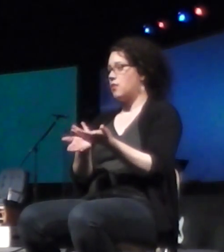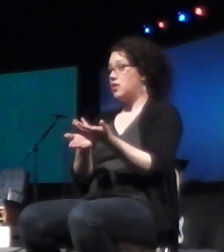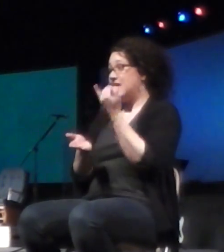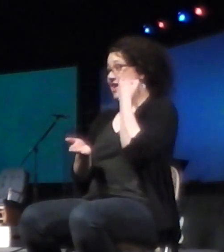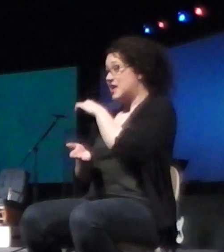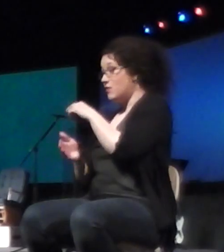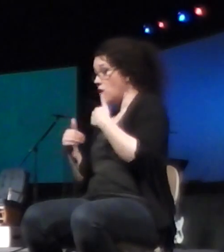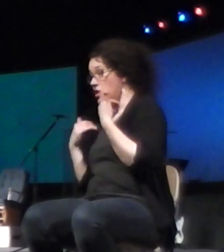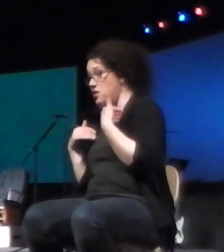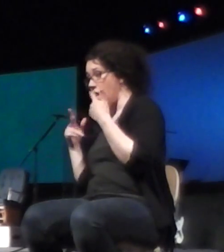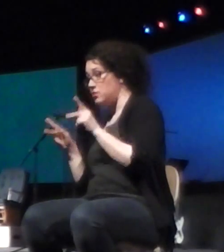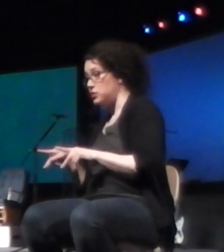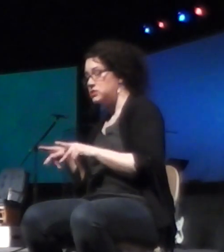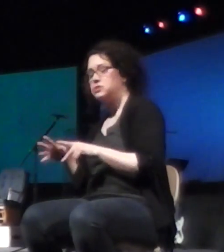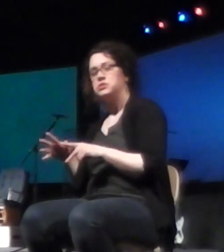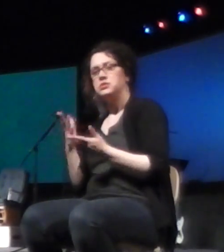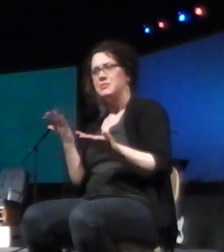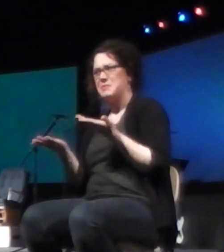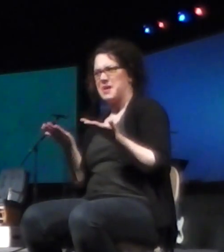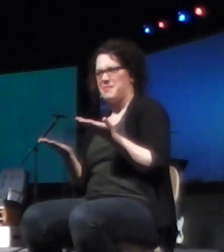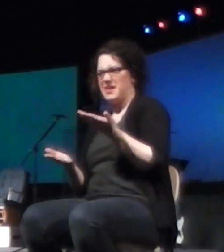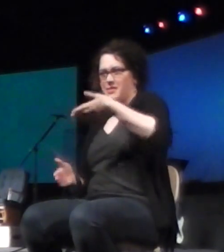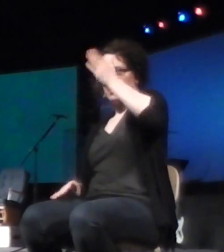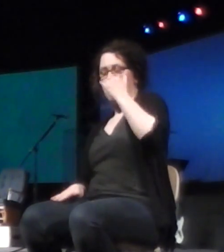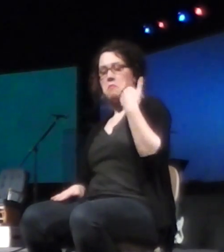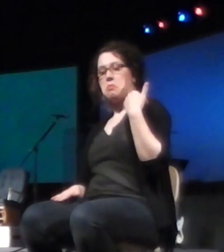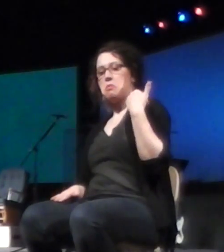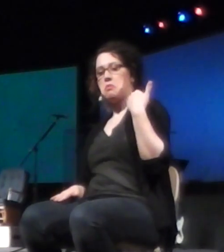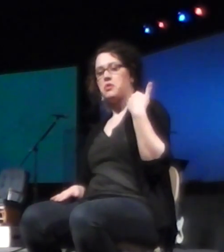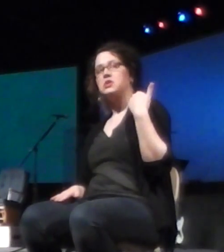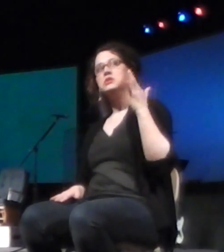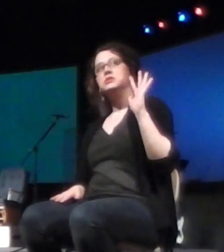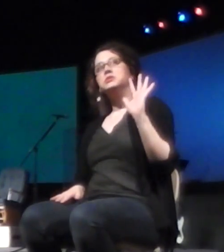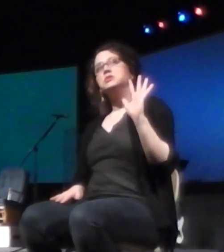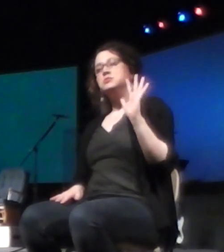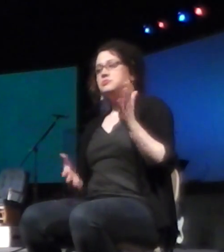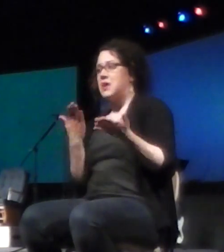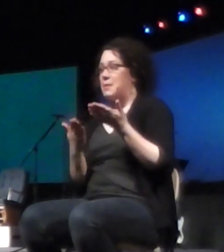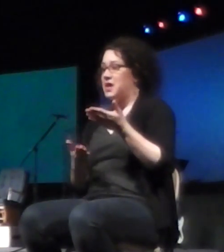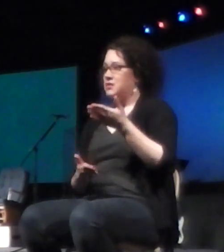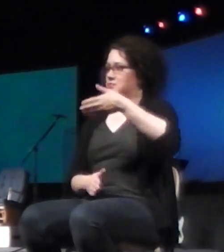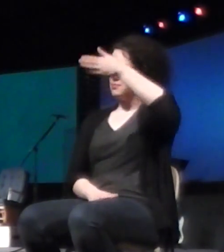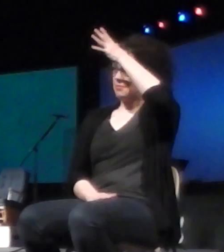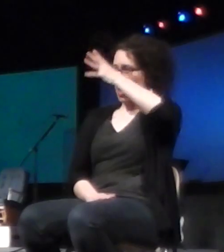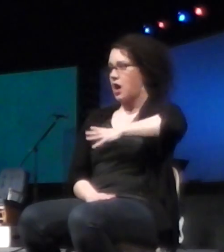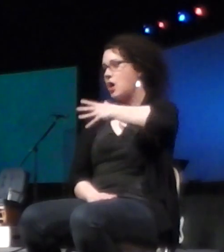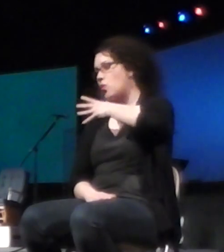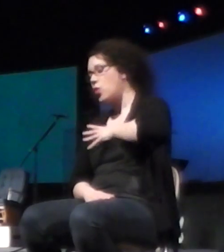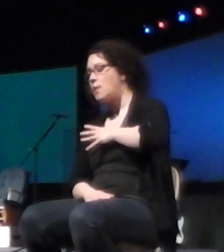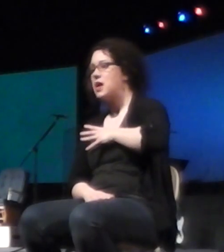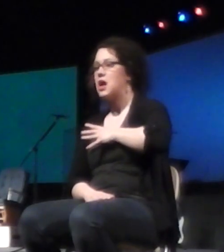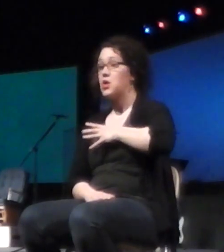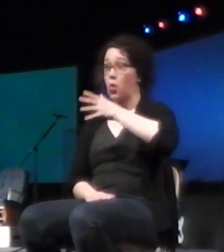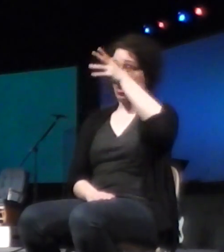maybe God's been tapping you on the shoulder, and maybe you already have a name. Maybe there's a godly man or a godly woman or